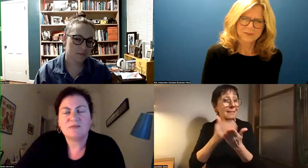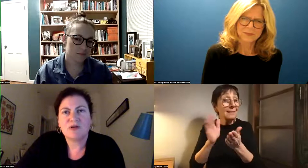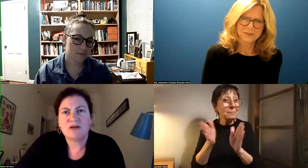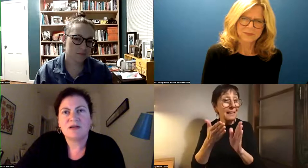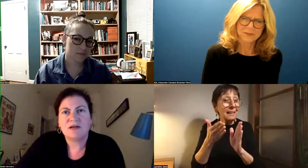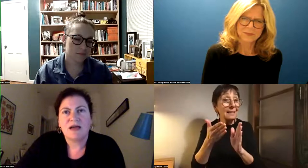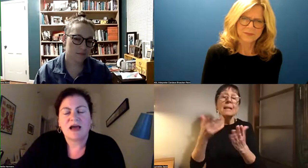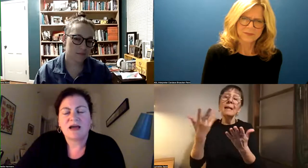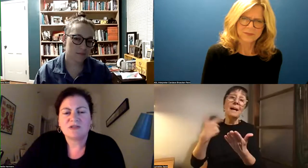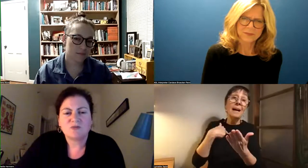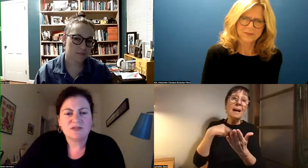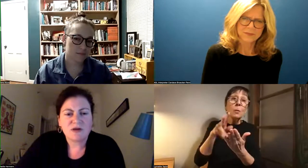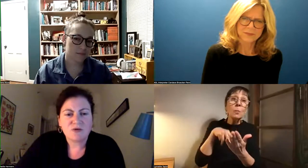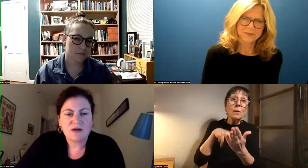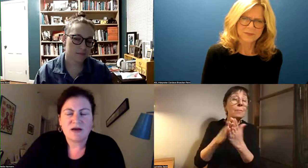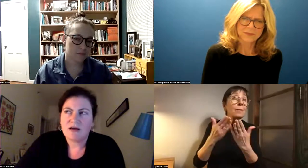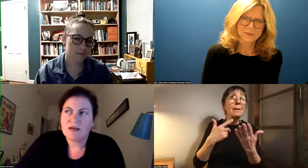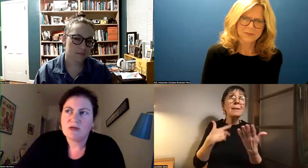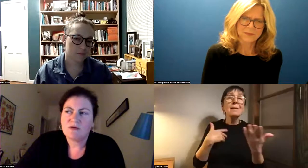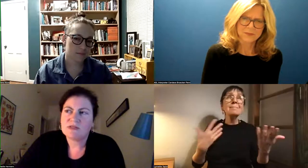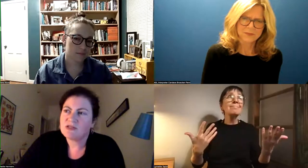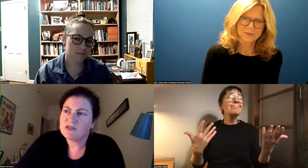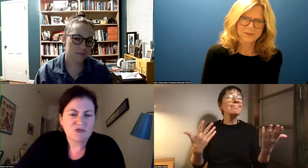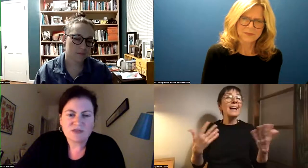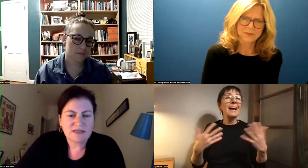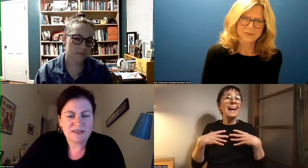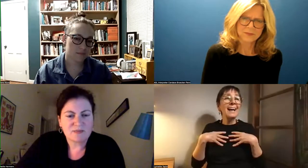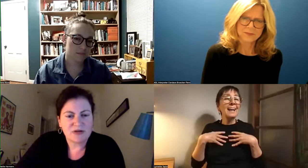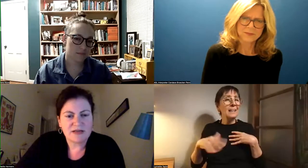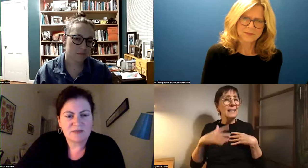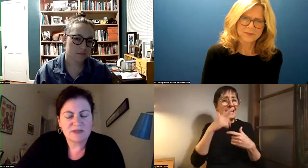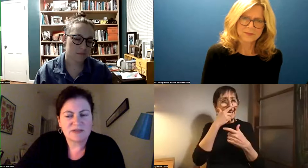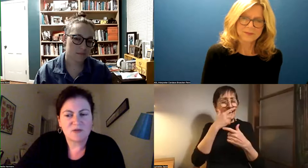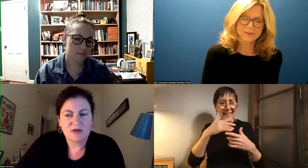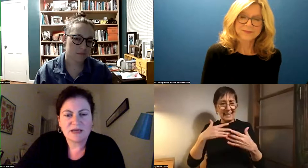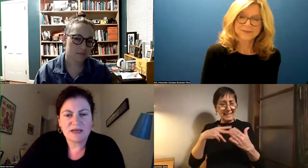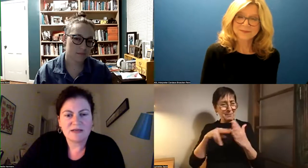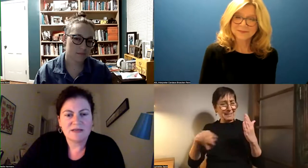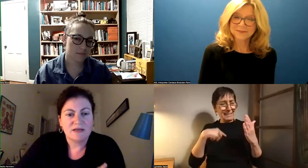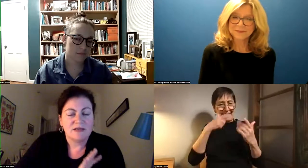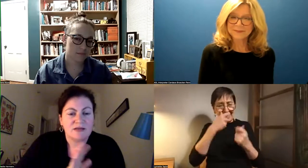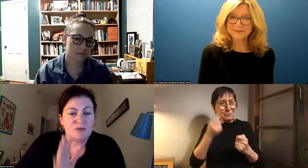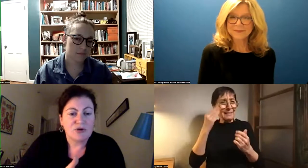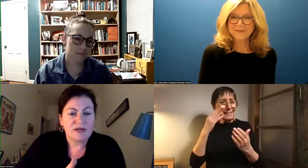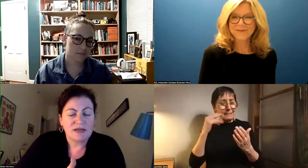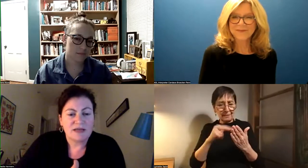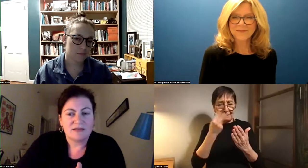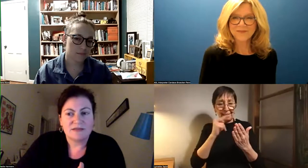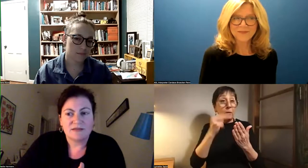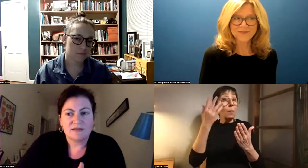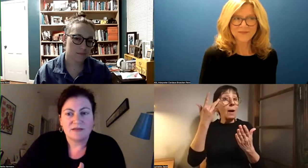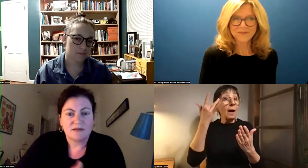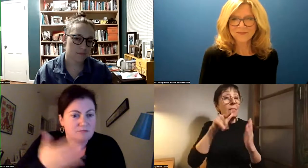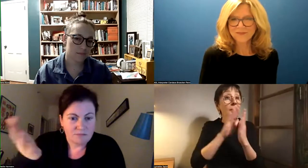Reading this book, I just was so, it was such an interesting experience because on the one hand, the book